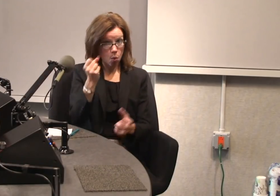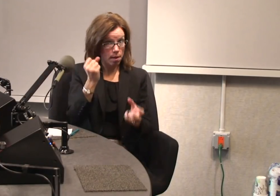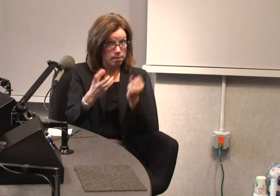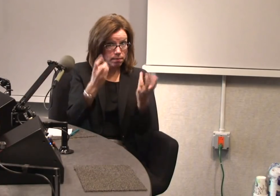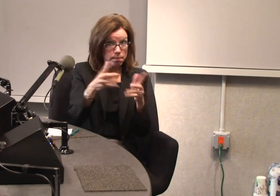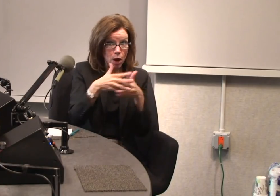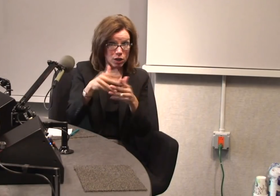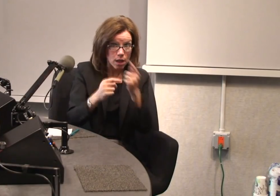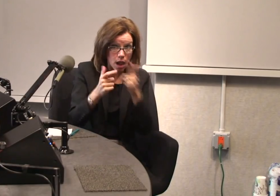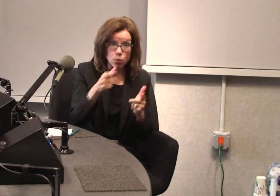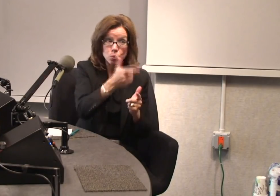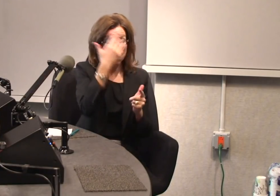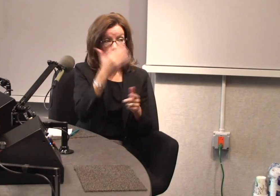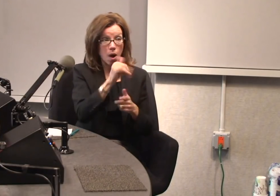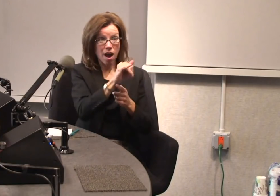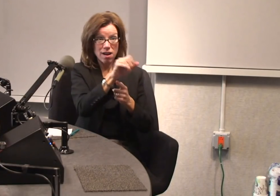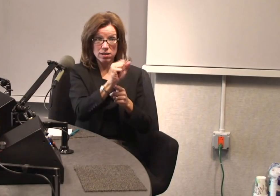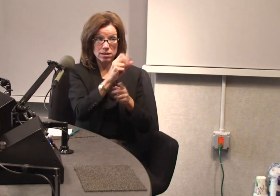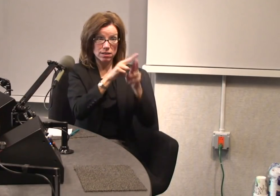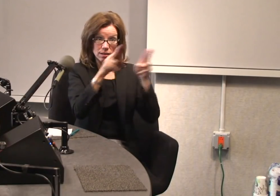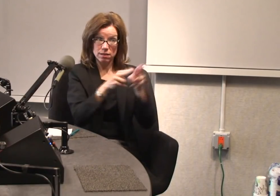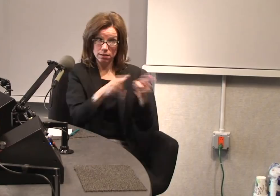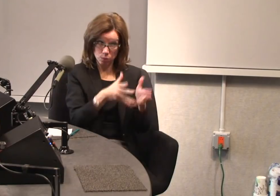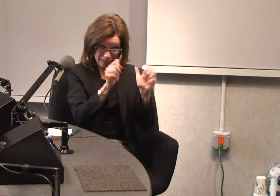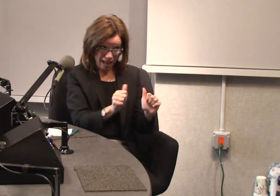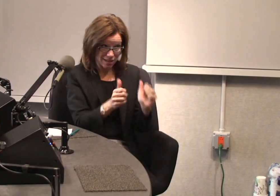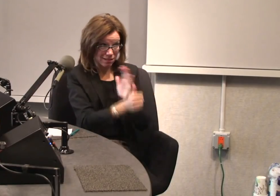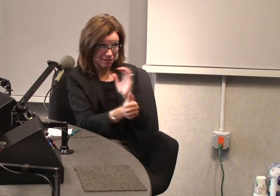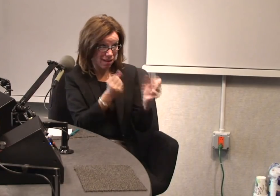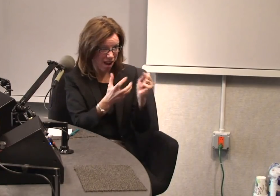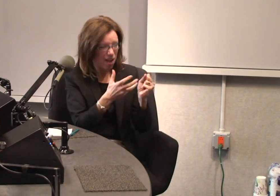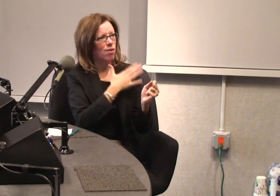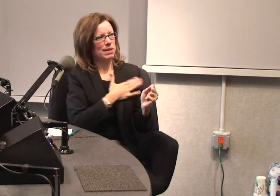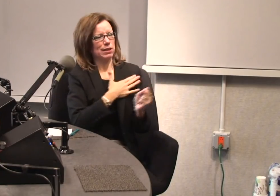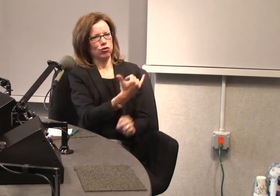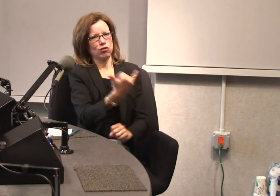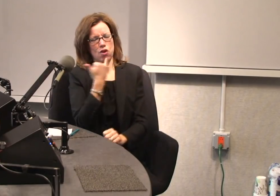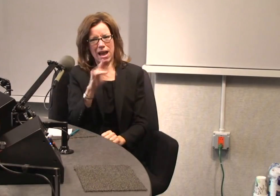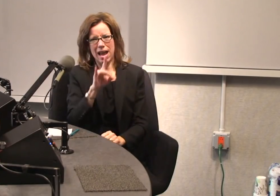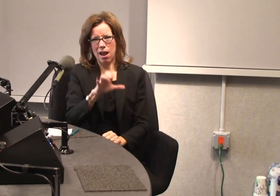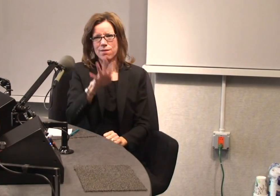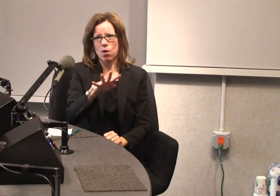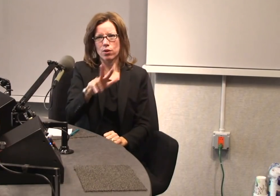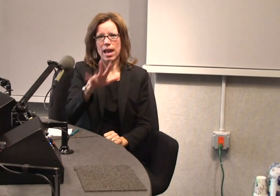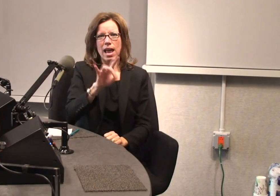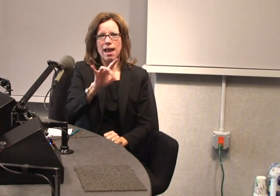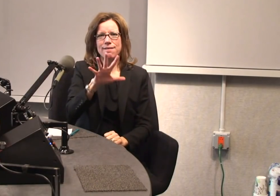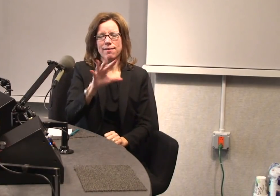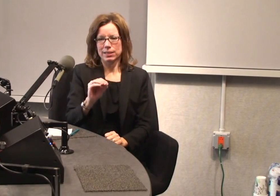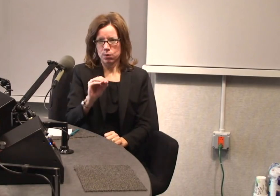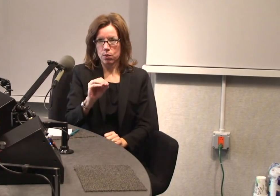Sign Language? Give us a call, 800-433-8850. Have you worked as a sign language interpreter?